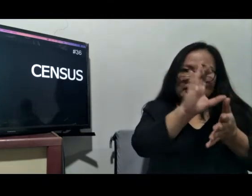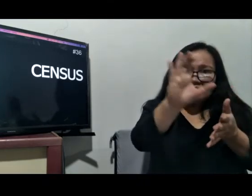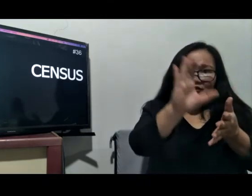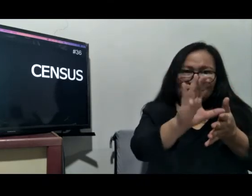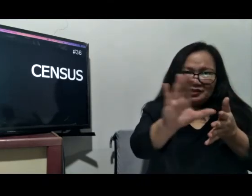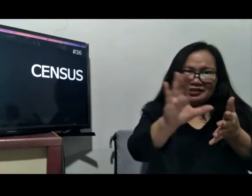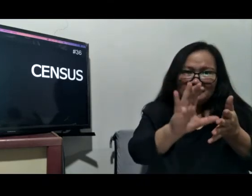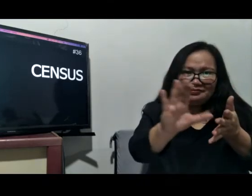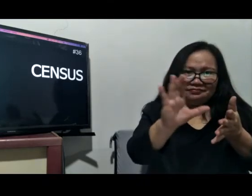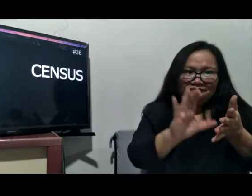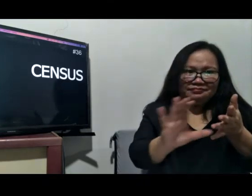Census.